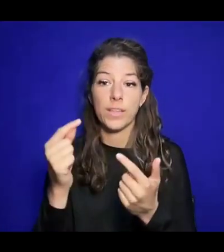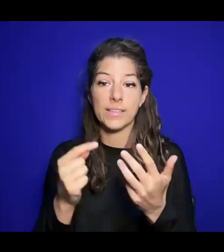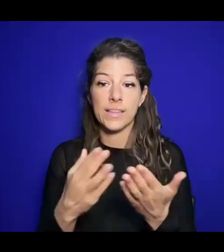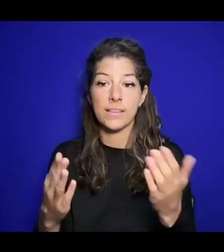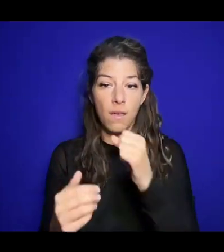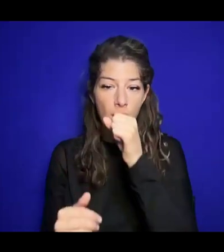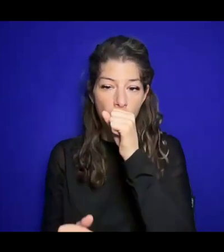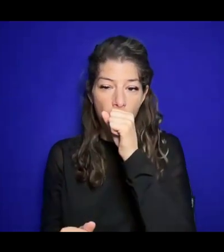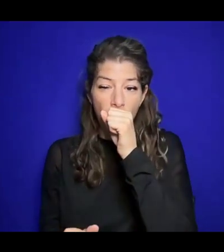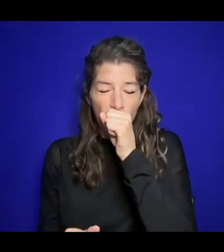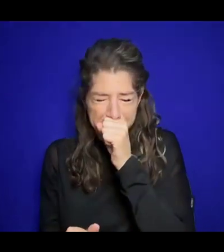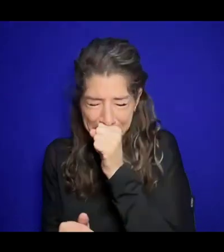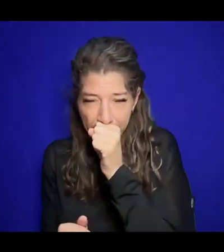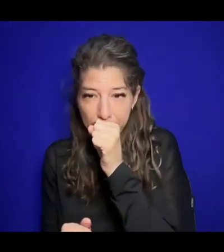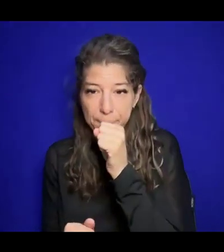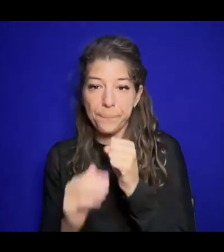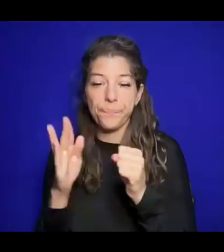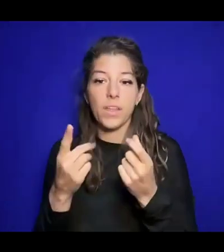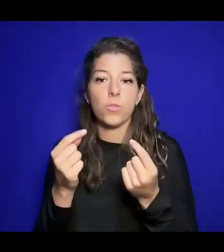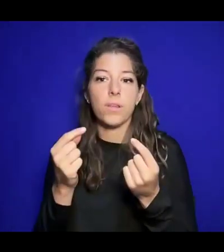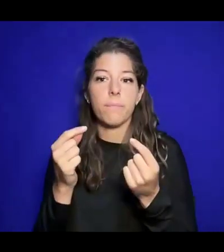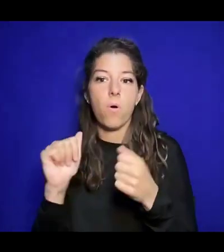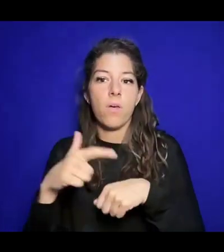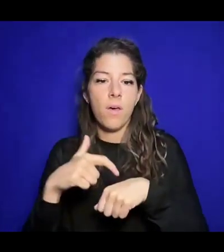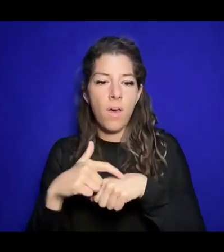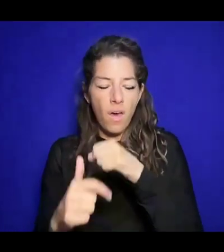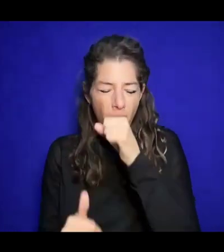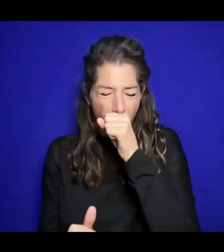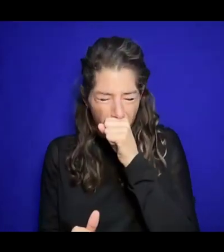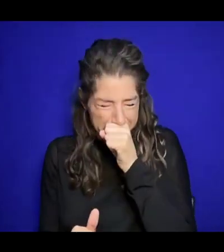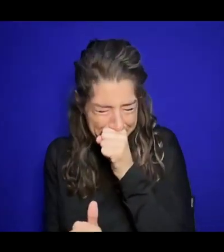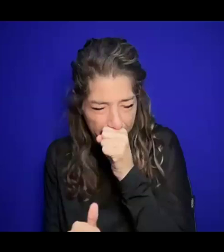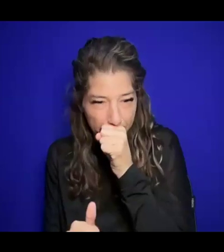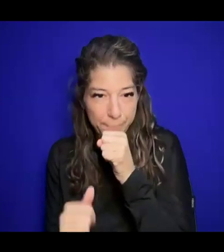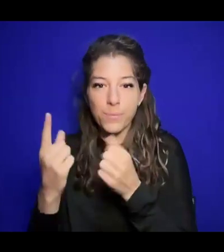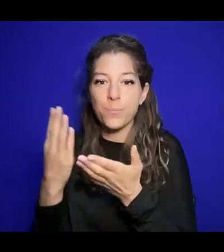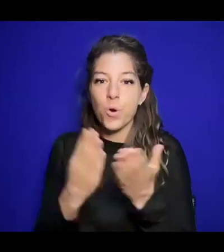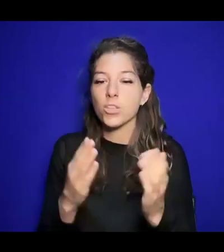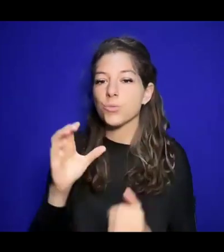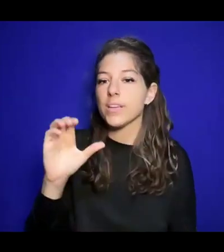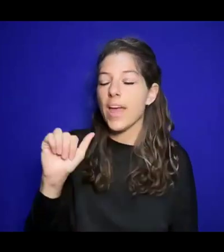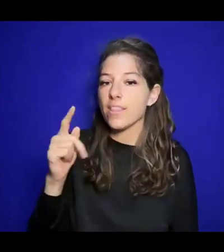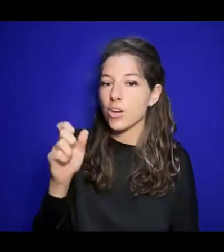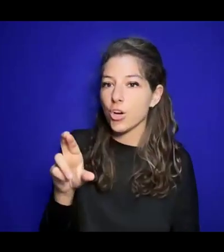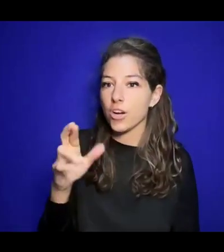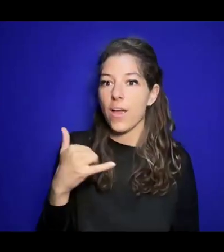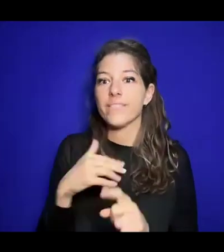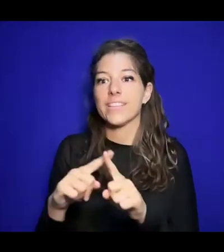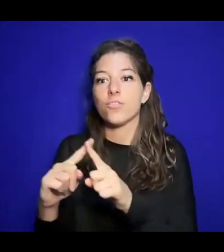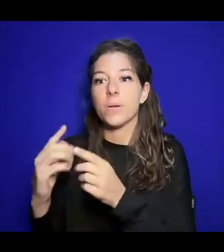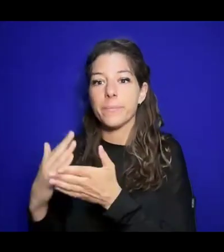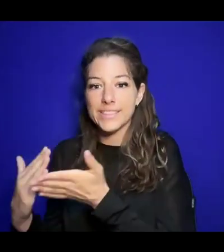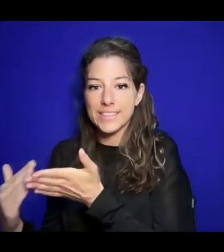you never had to do the full day. And even if you did, somebody brought you a catheterization kit. Now you have all the different pieces. How